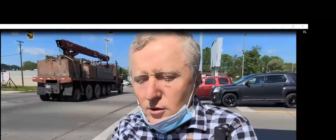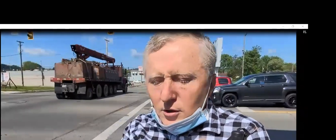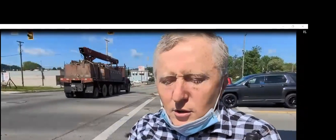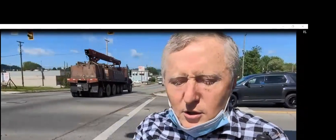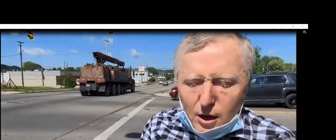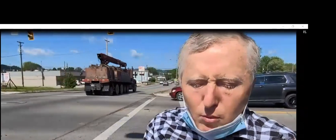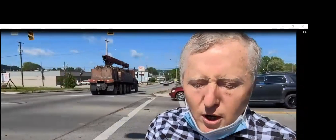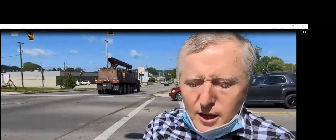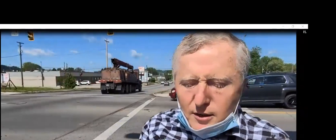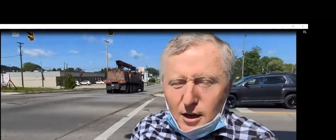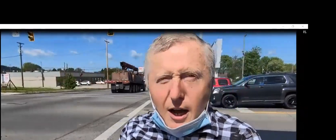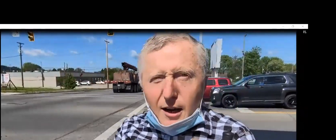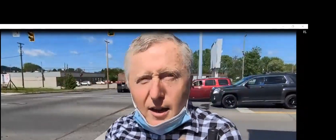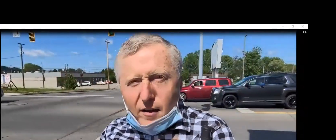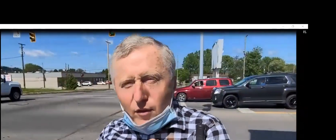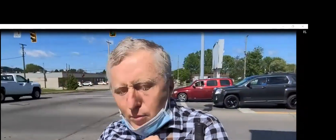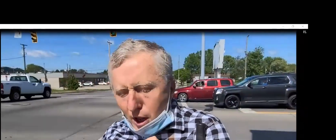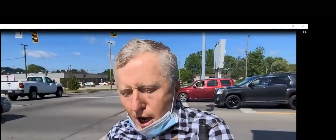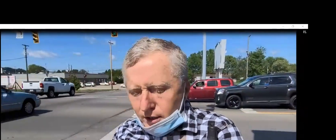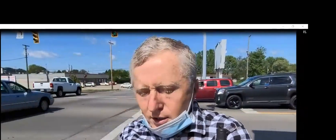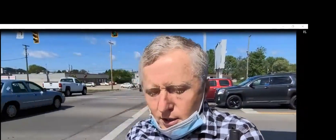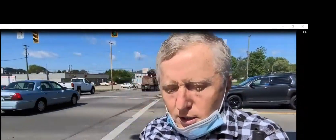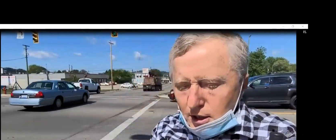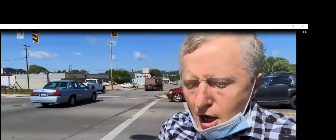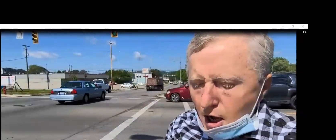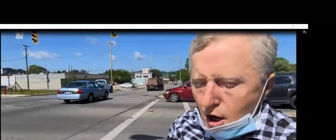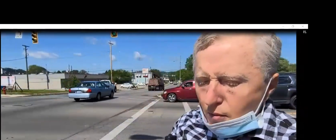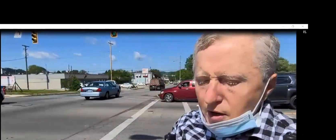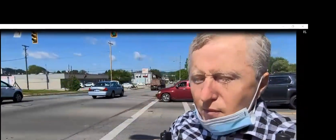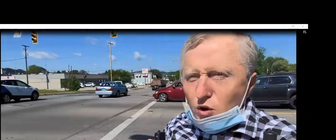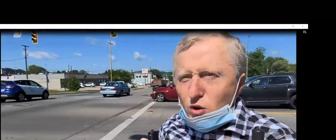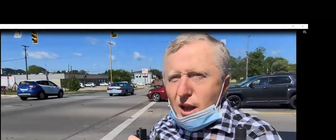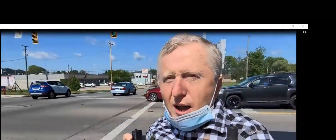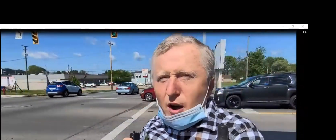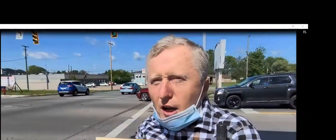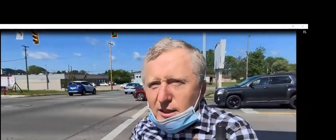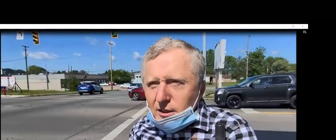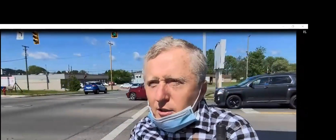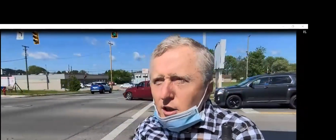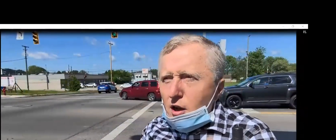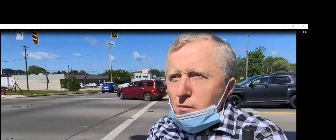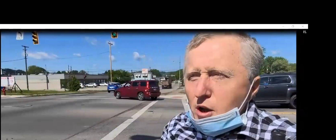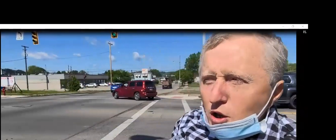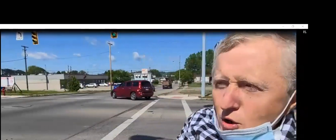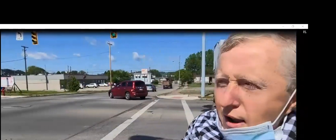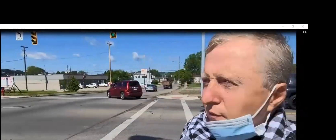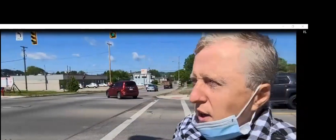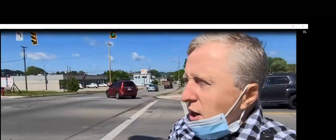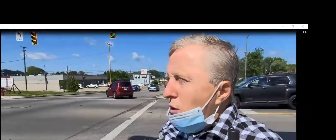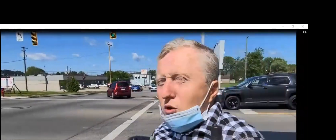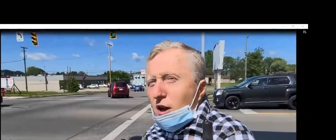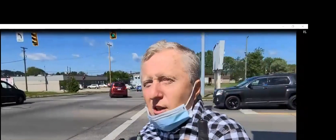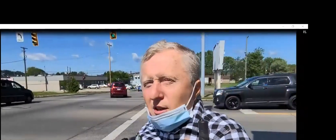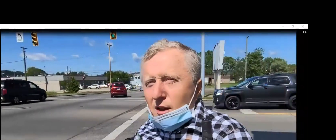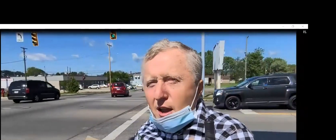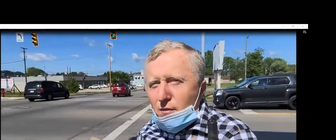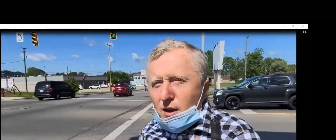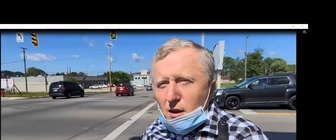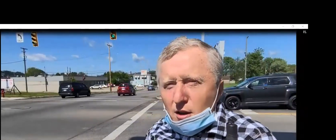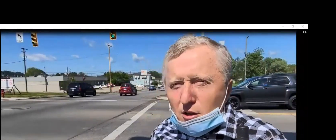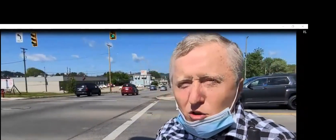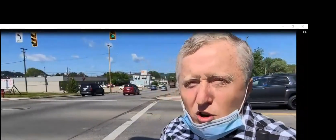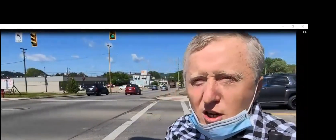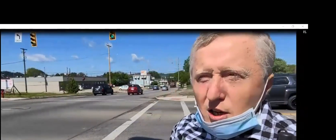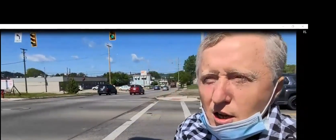So, someone that's not deaf and blind, if you have autism, you have fear of crossing a